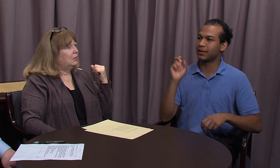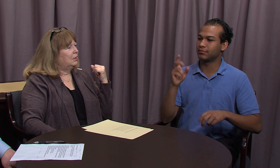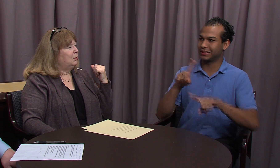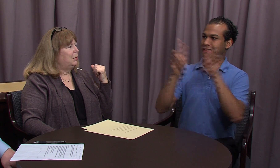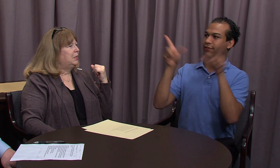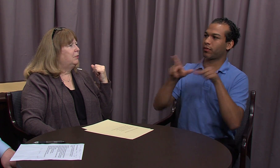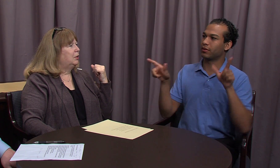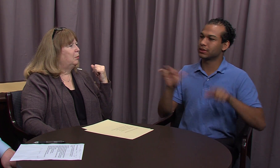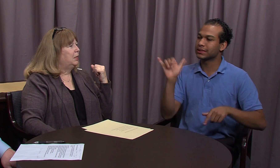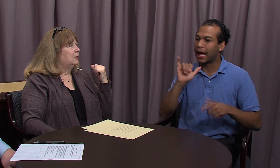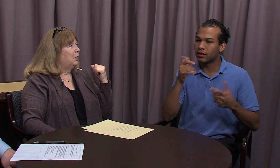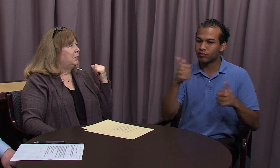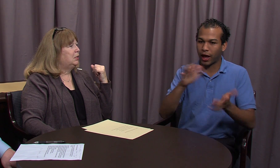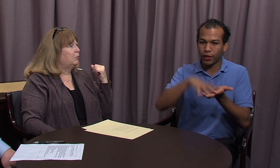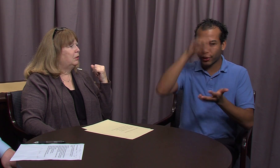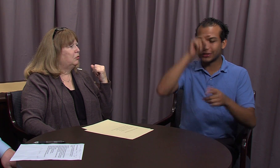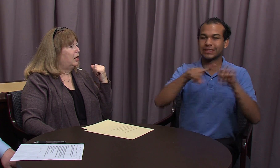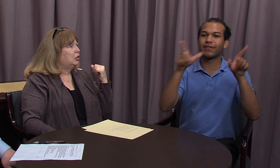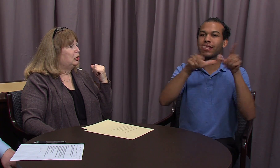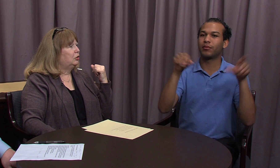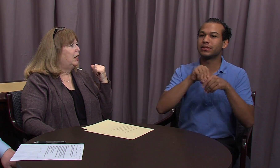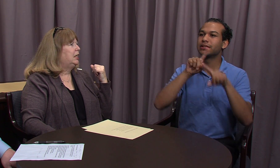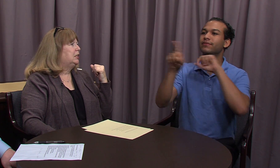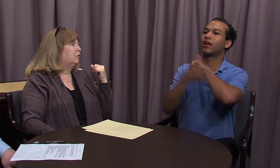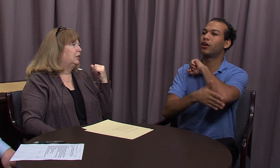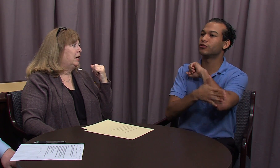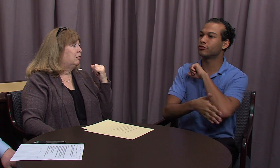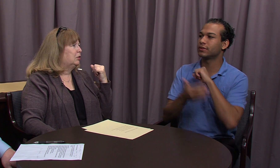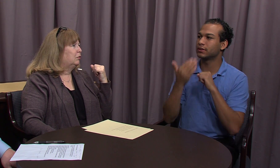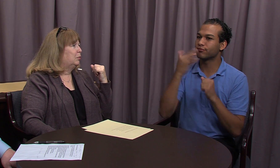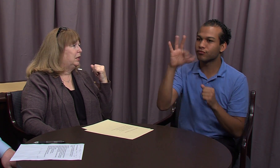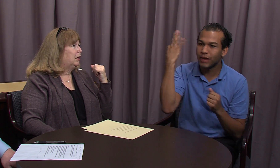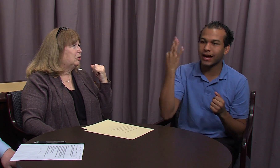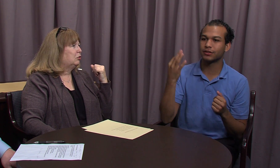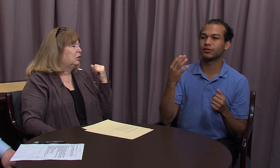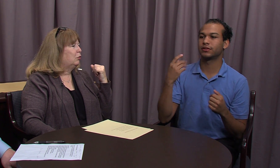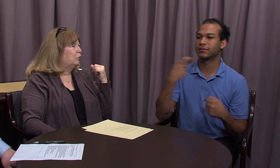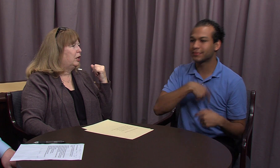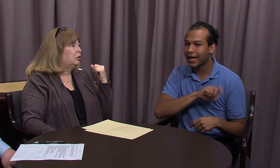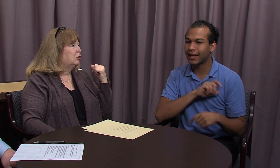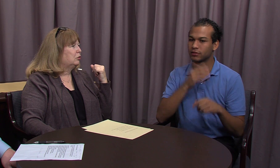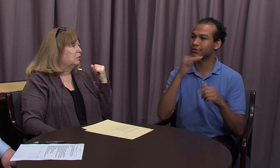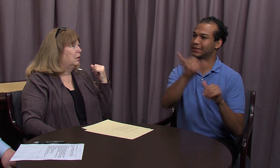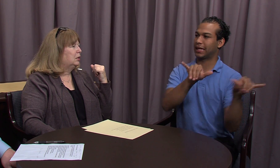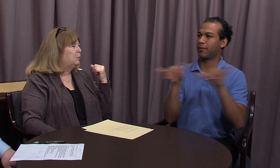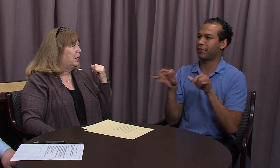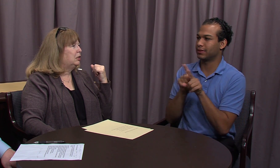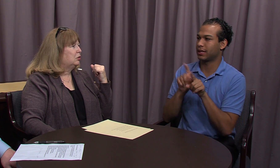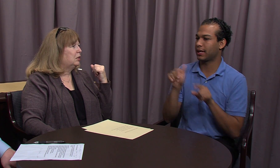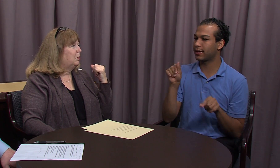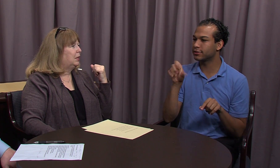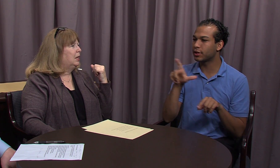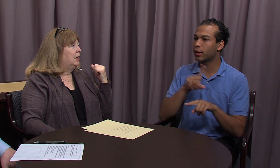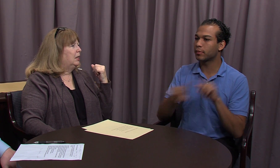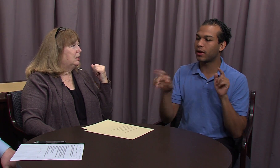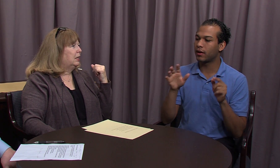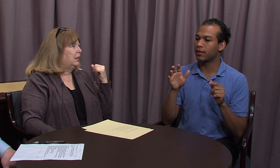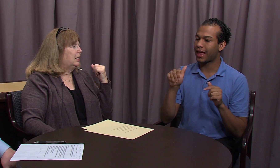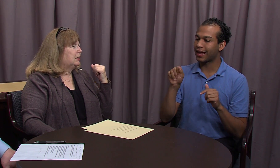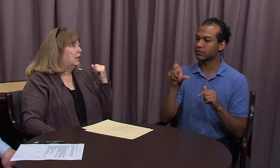it might be difficult because it might be different. I'm trying to learn any different language from any country, French or Spanish or something. It's like ASL,